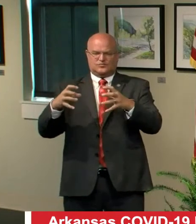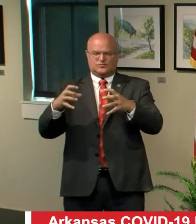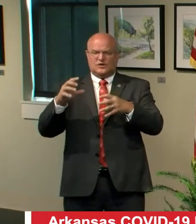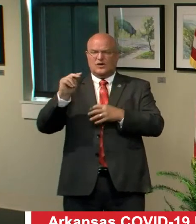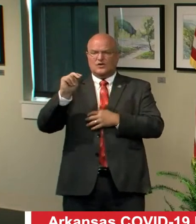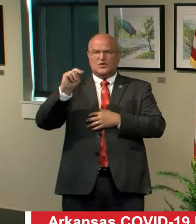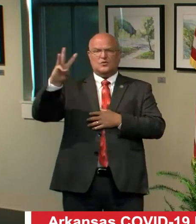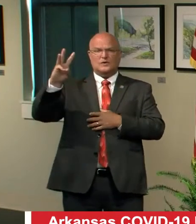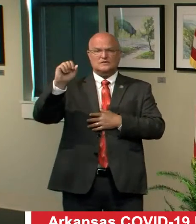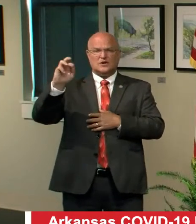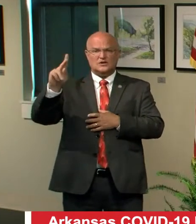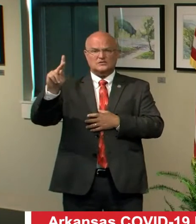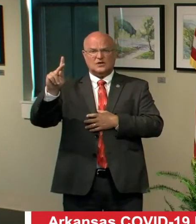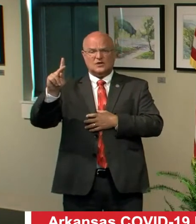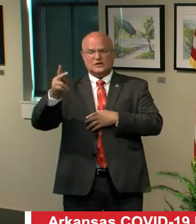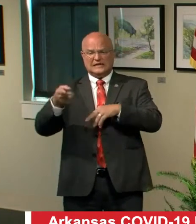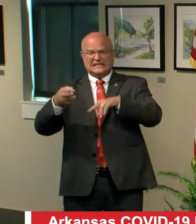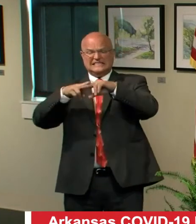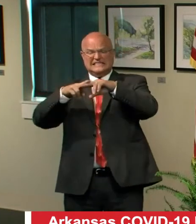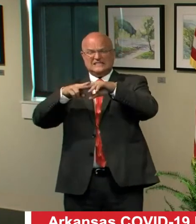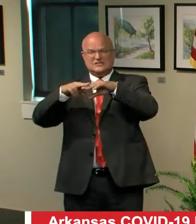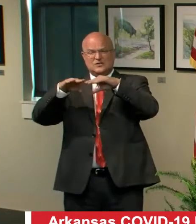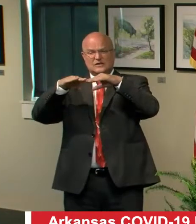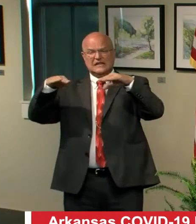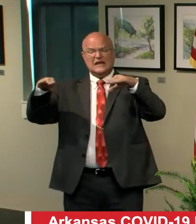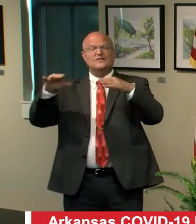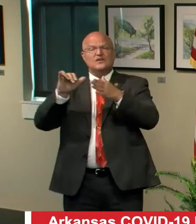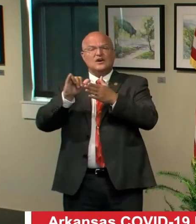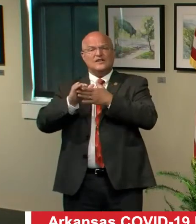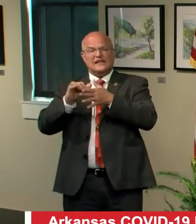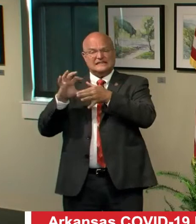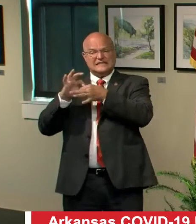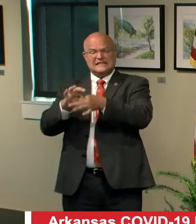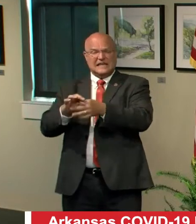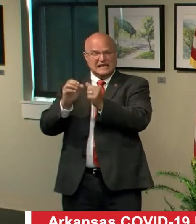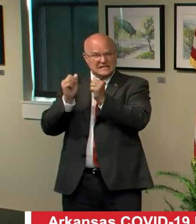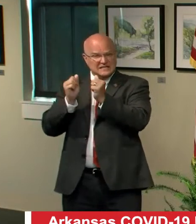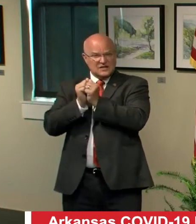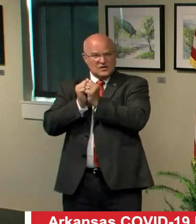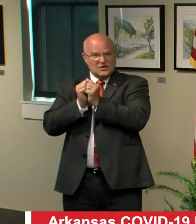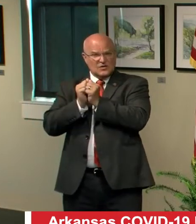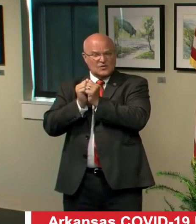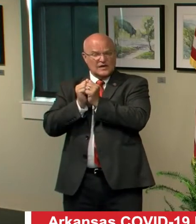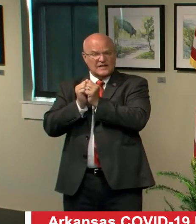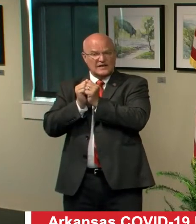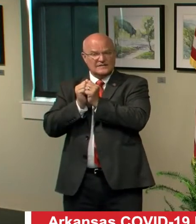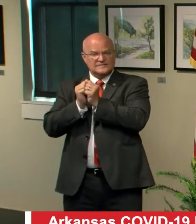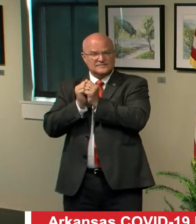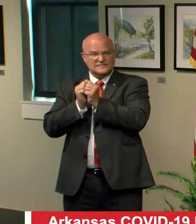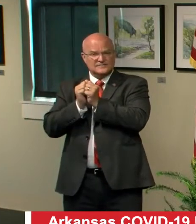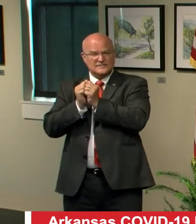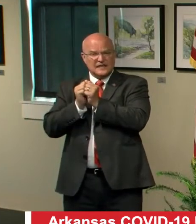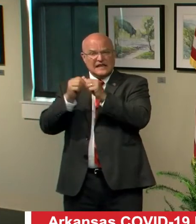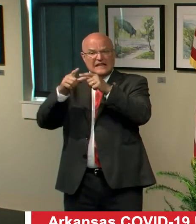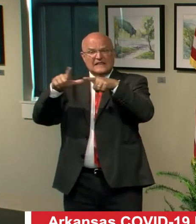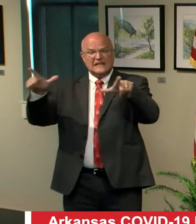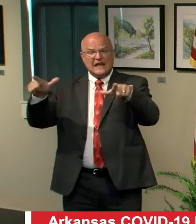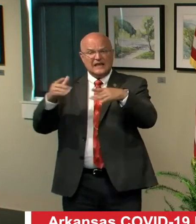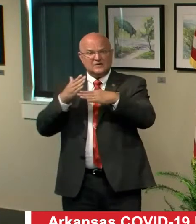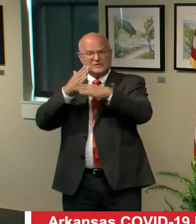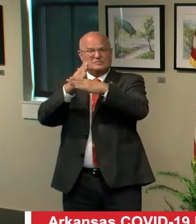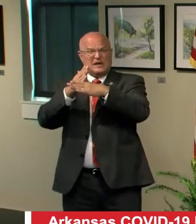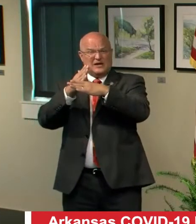Northwest Arkansas you've got an additional layer that's connected to the language